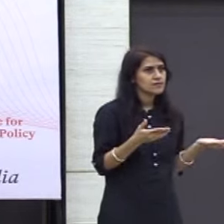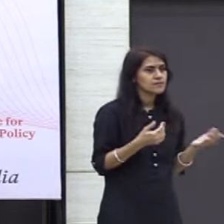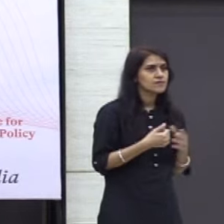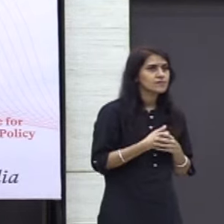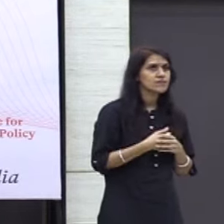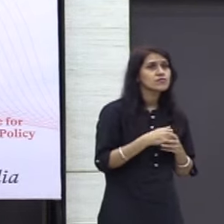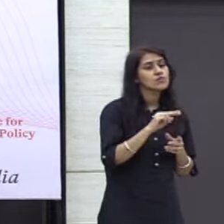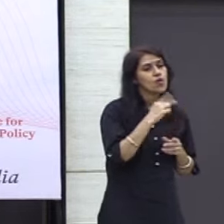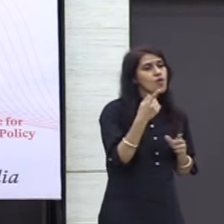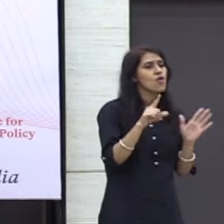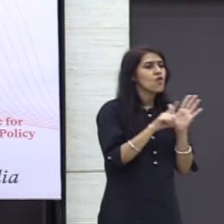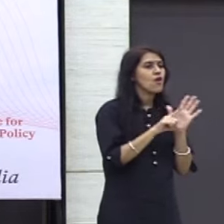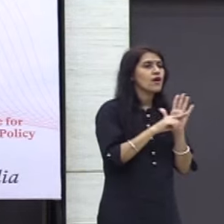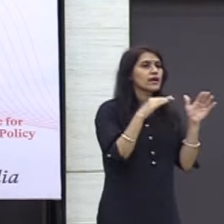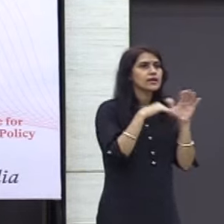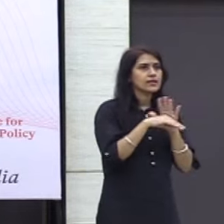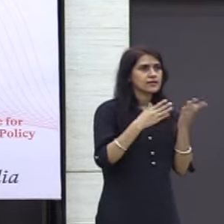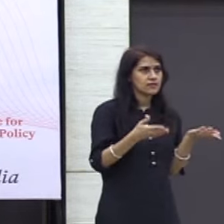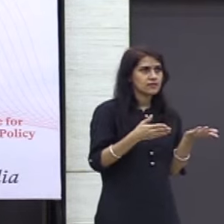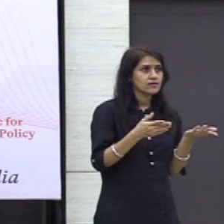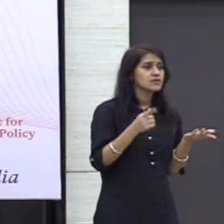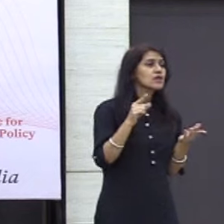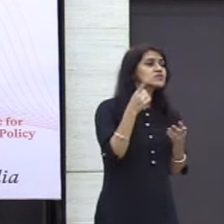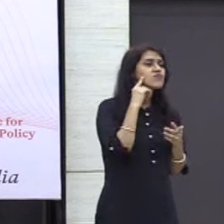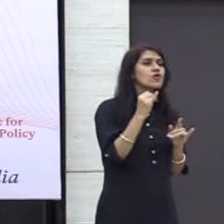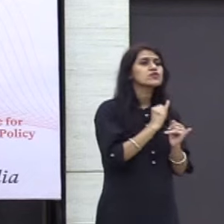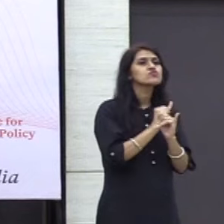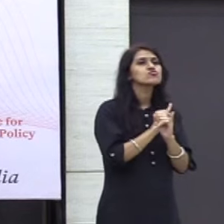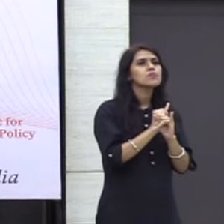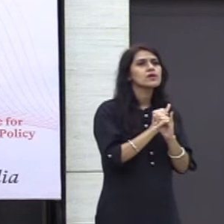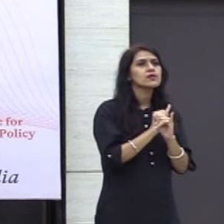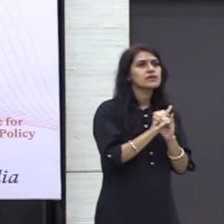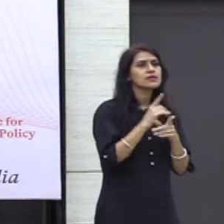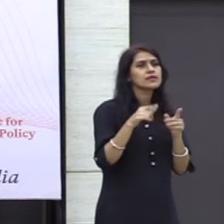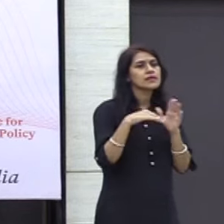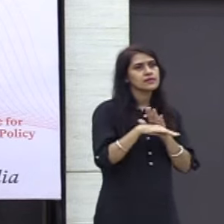or rather law in this country, has become an instrument for politics.